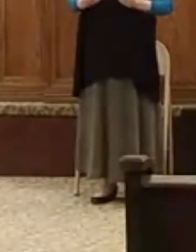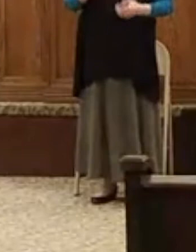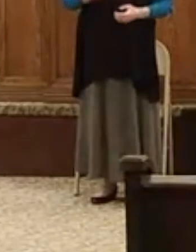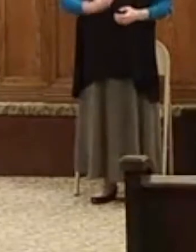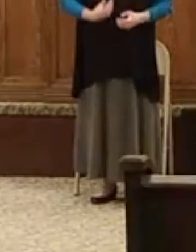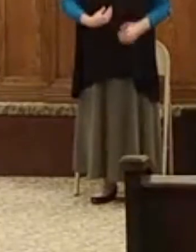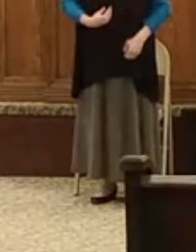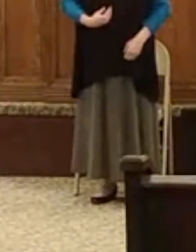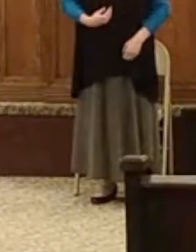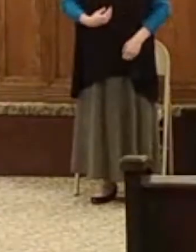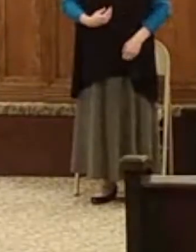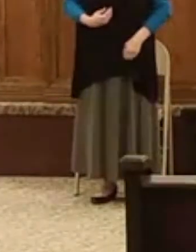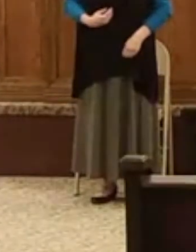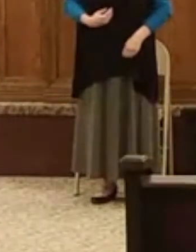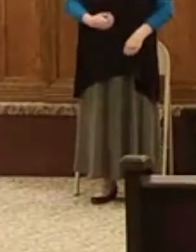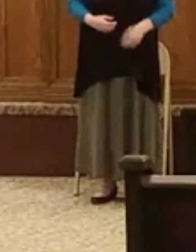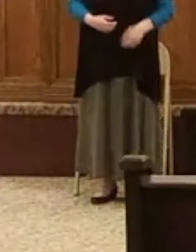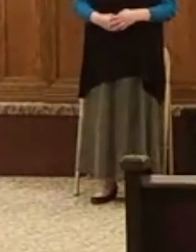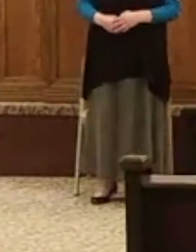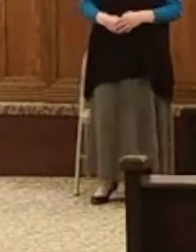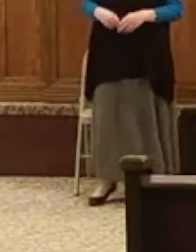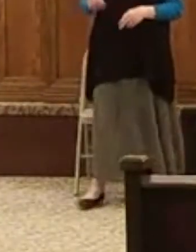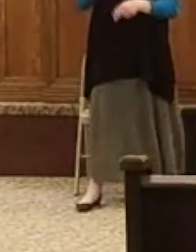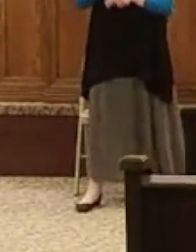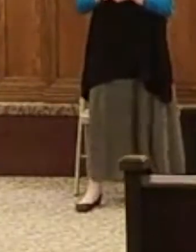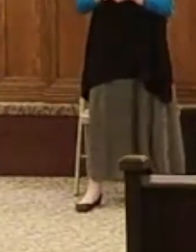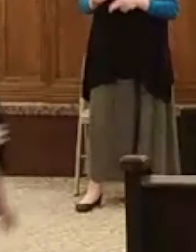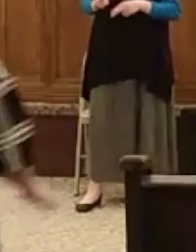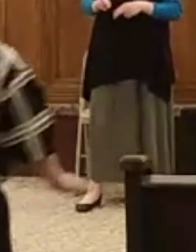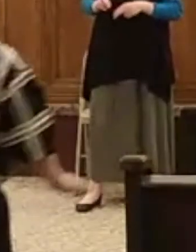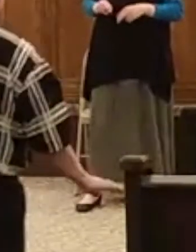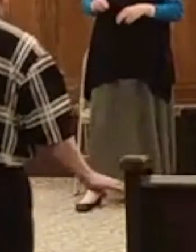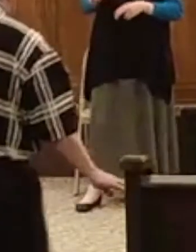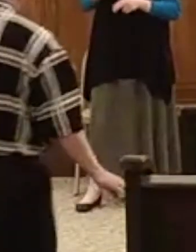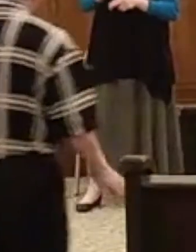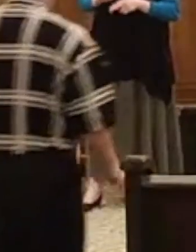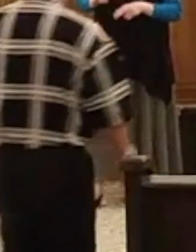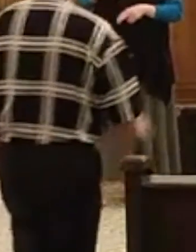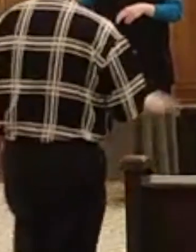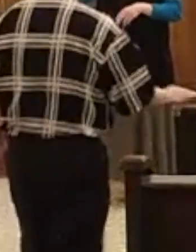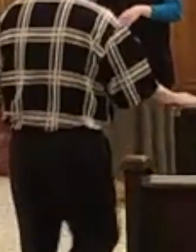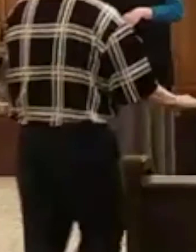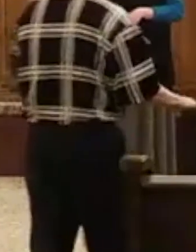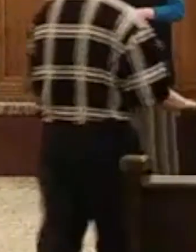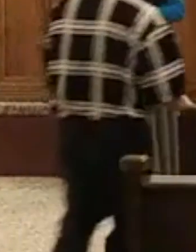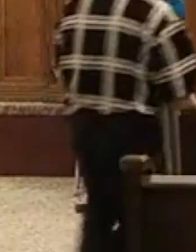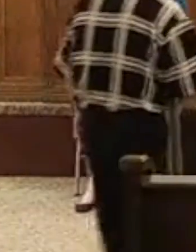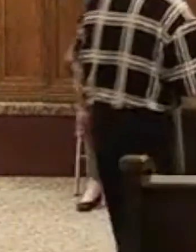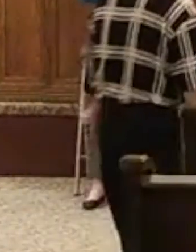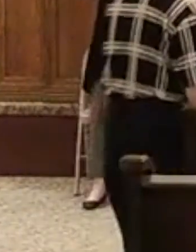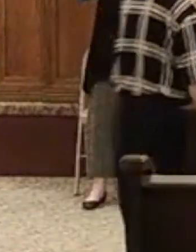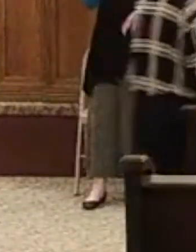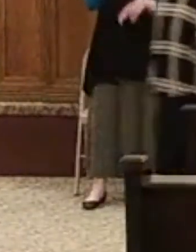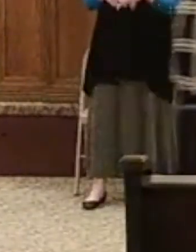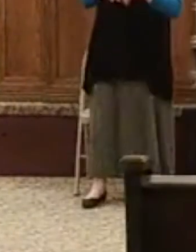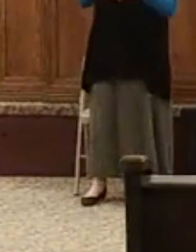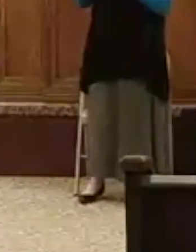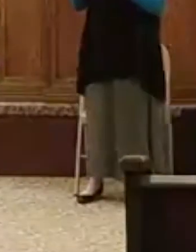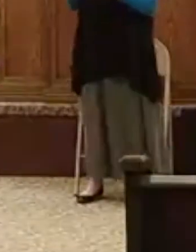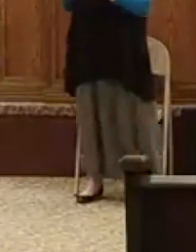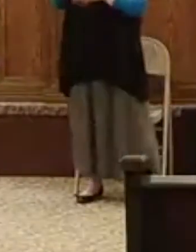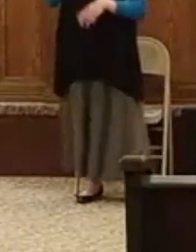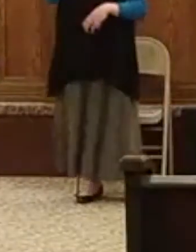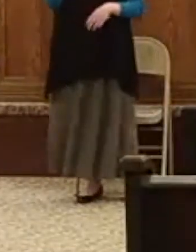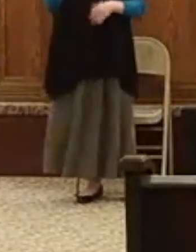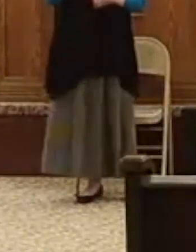a willing vessel. Whatever you want to use me in, Lord, I want to be used of you, God. I don't want to sit on the